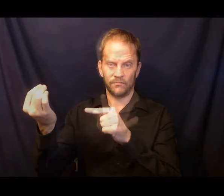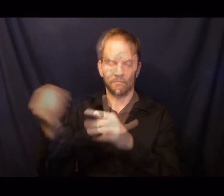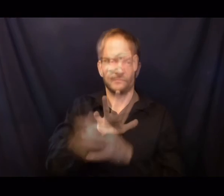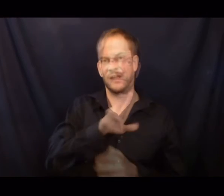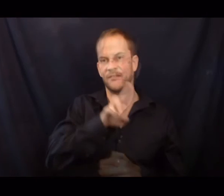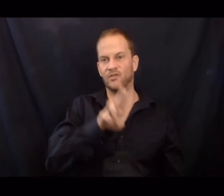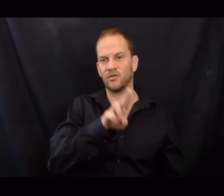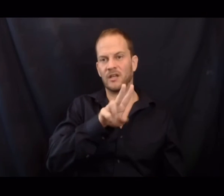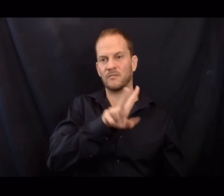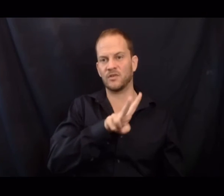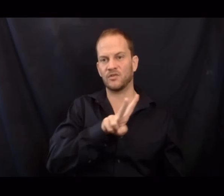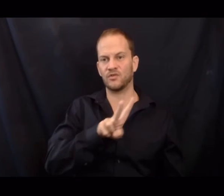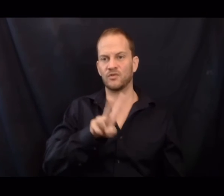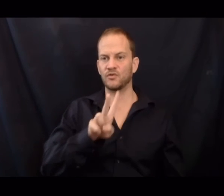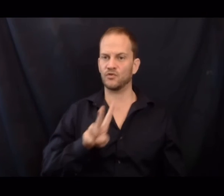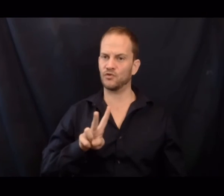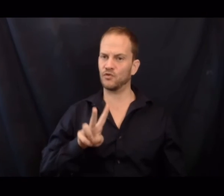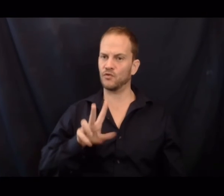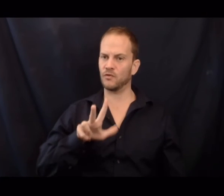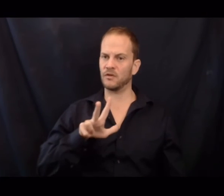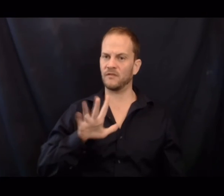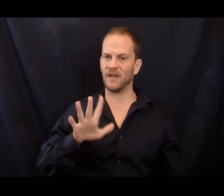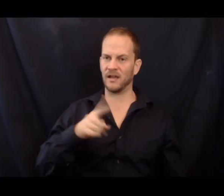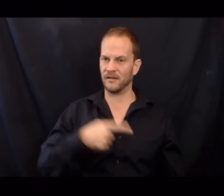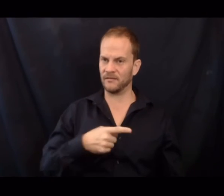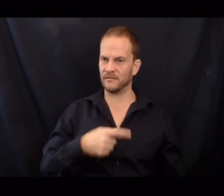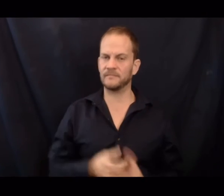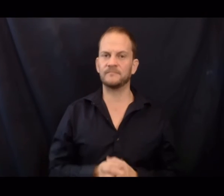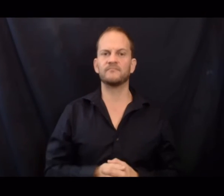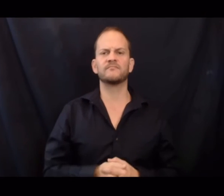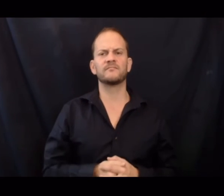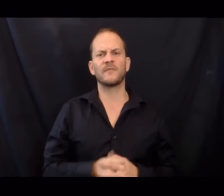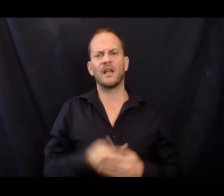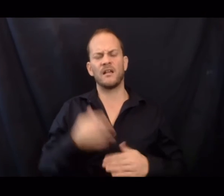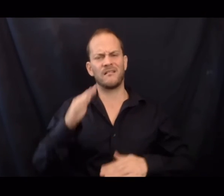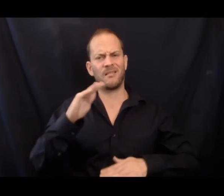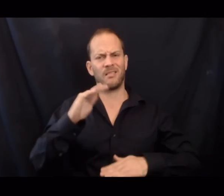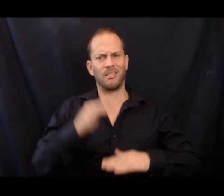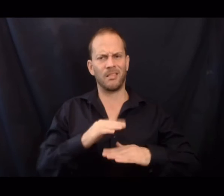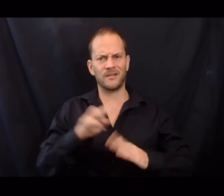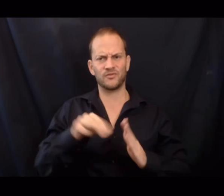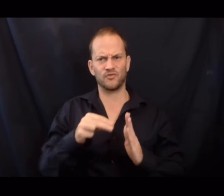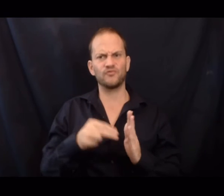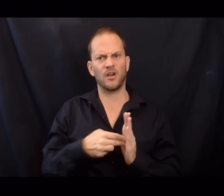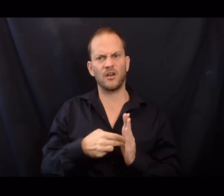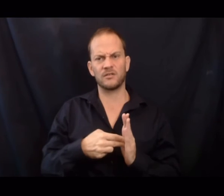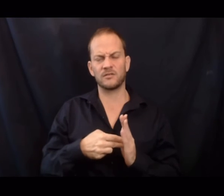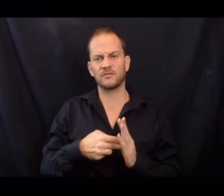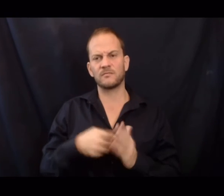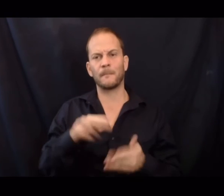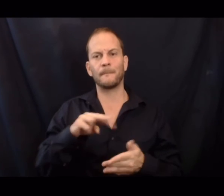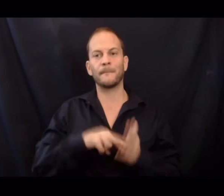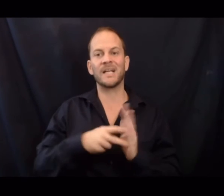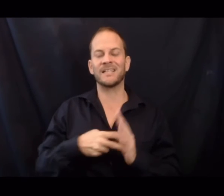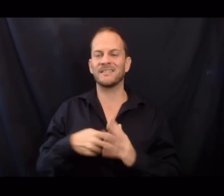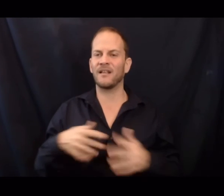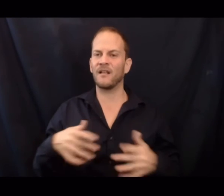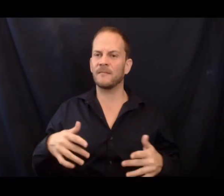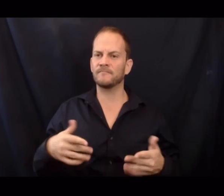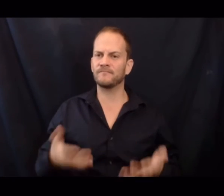together. 3 less neutrons than uranium-238, so it's slightly lighter. So it's actually that difference in